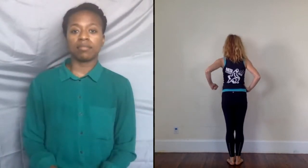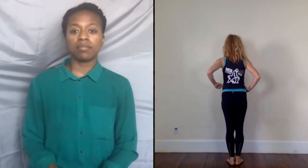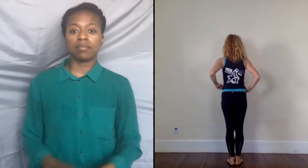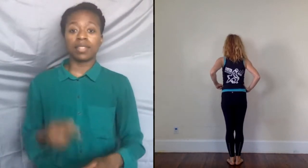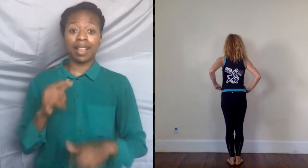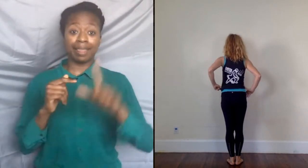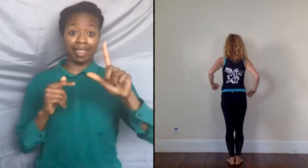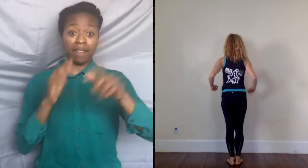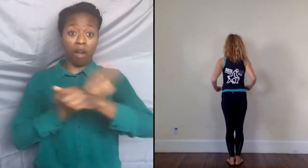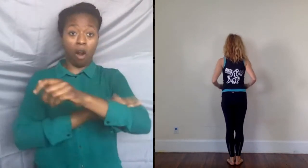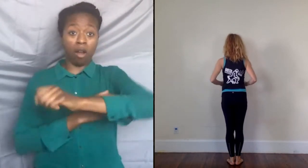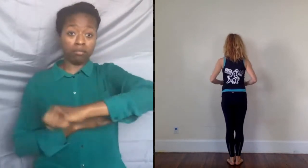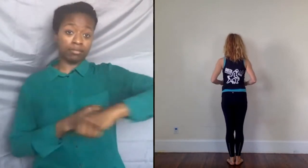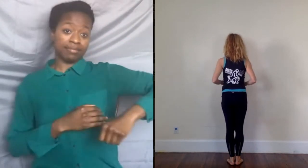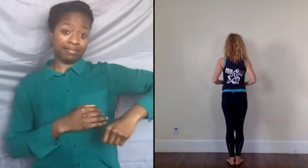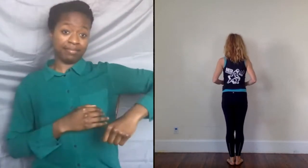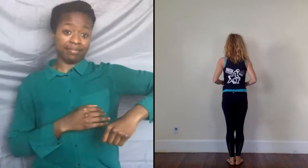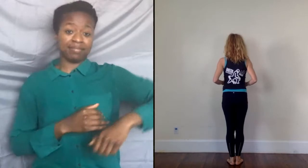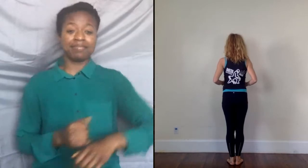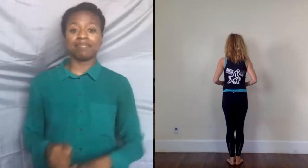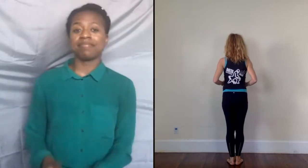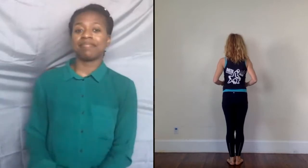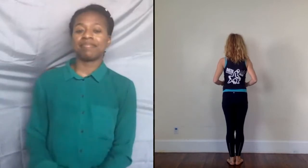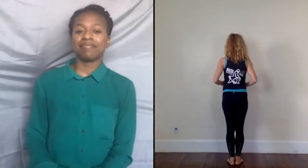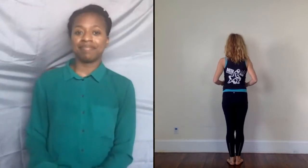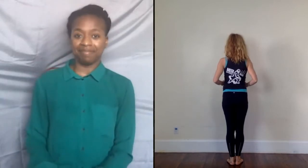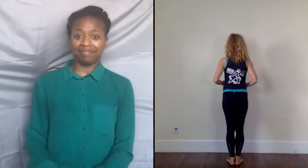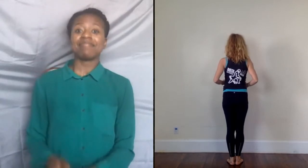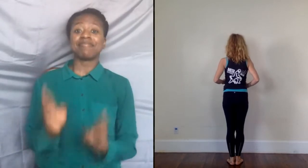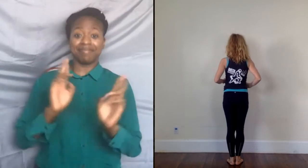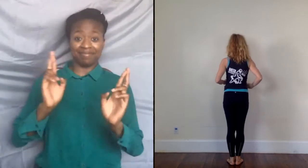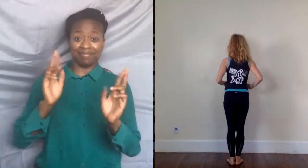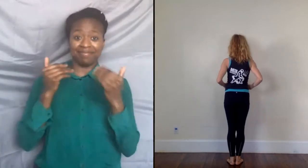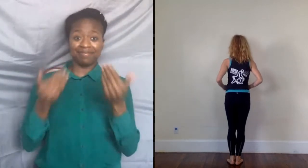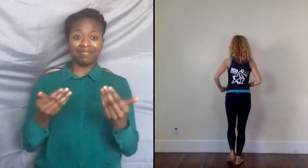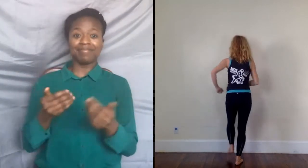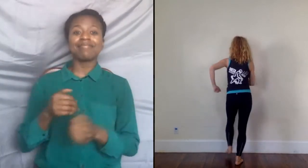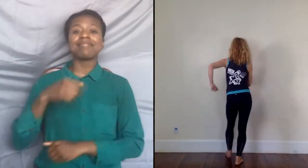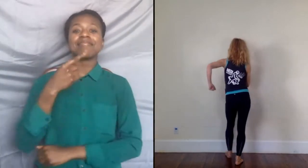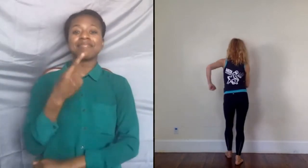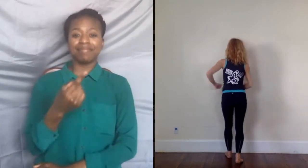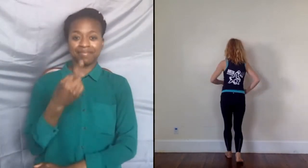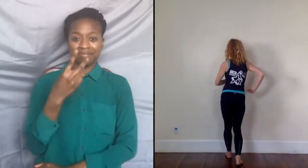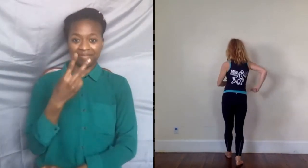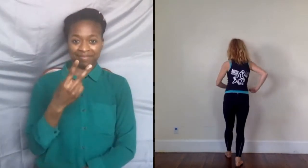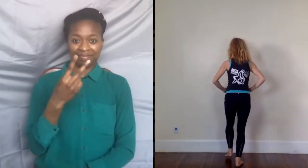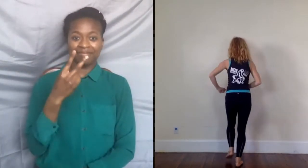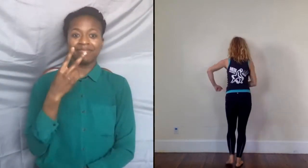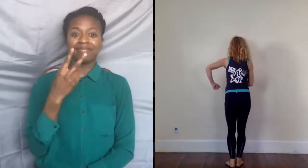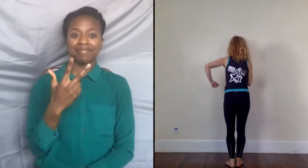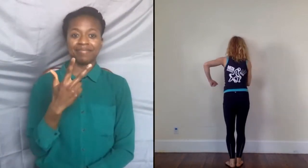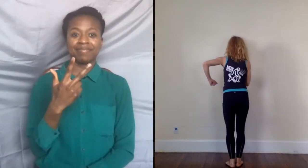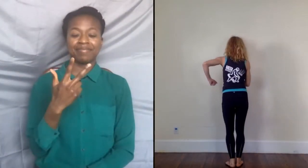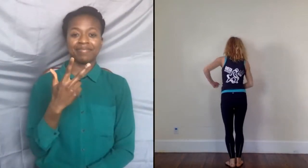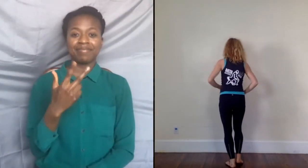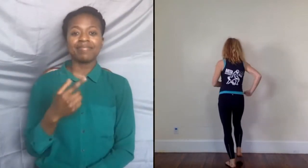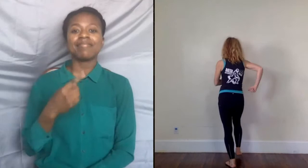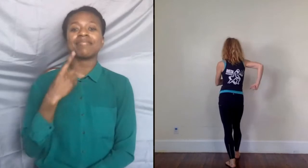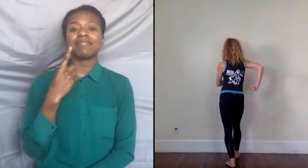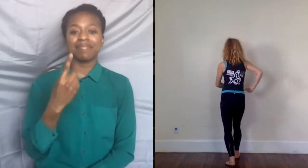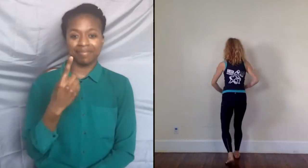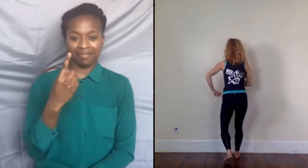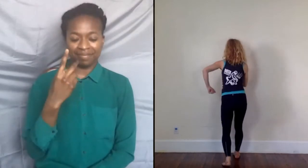pulling back. Ready? Here we go. And 1, 2, 3.